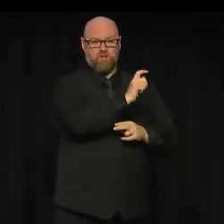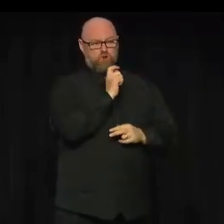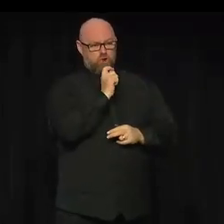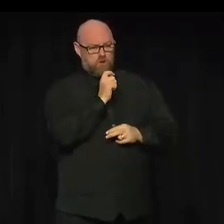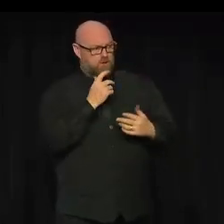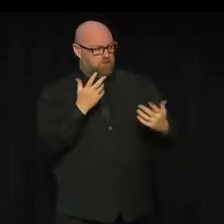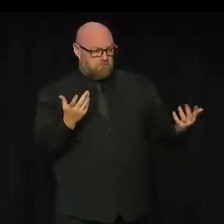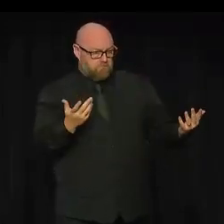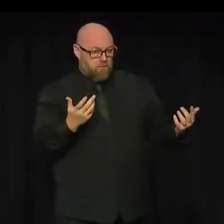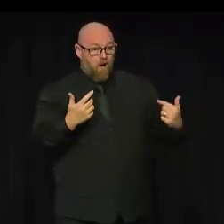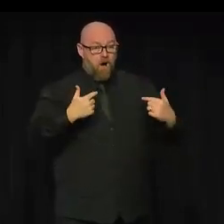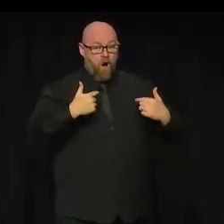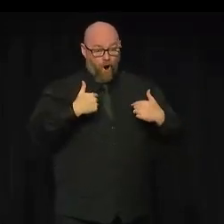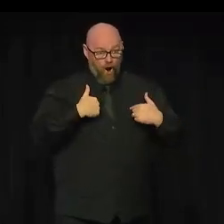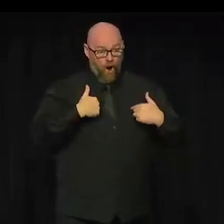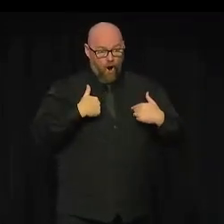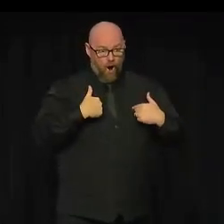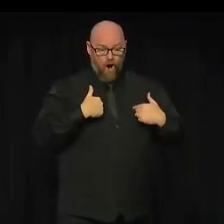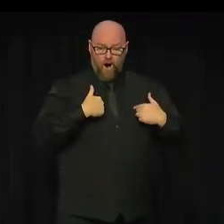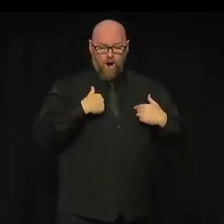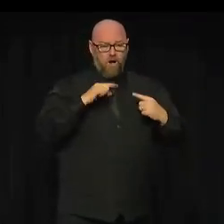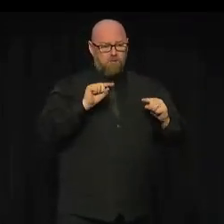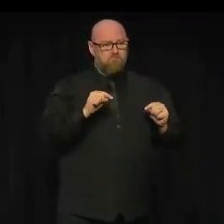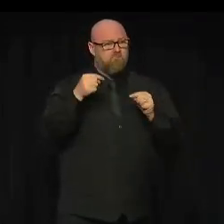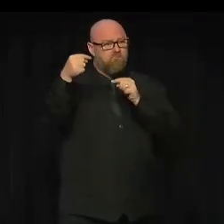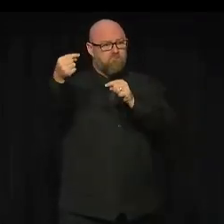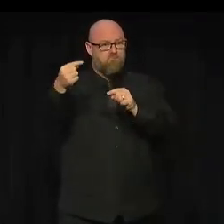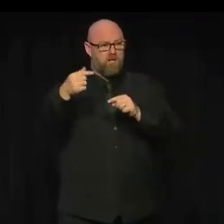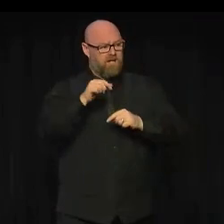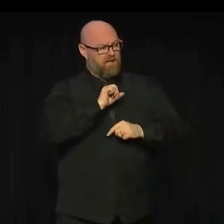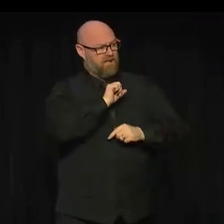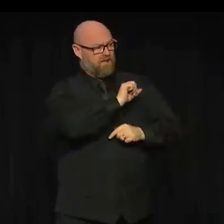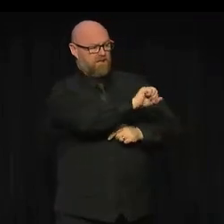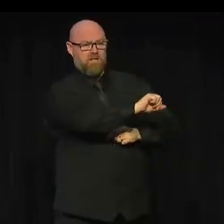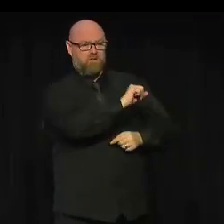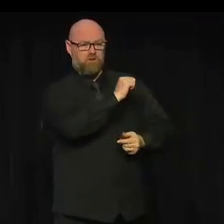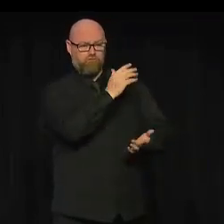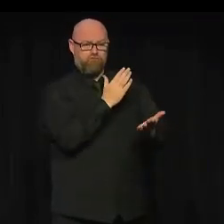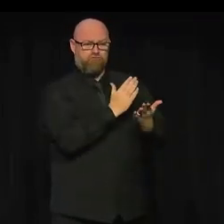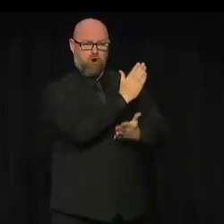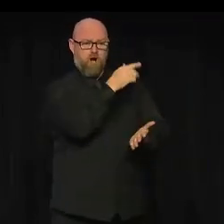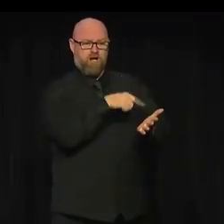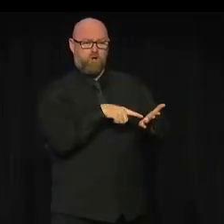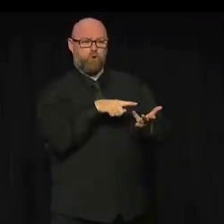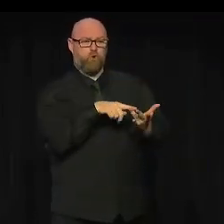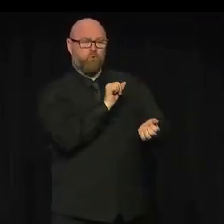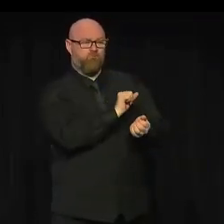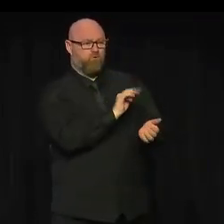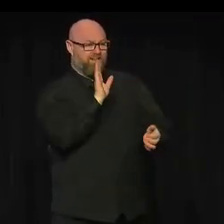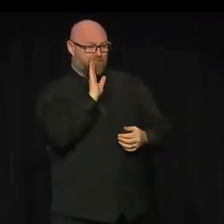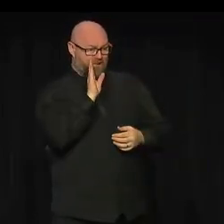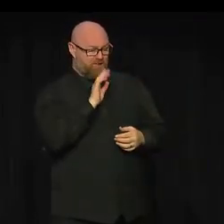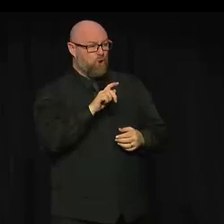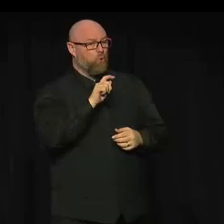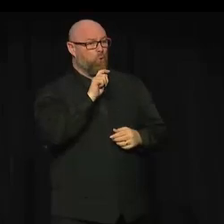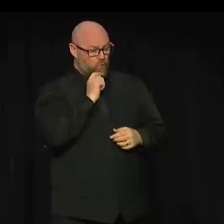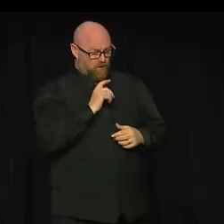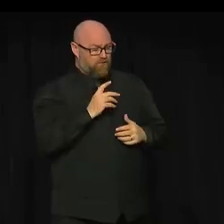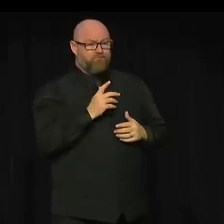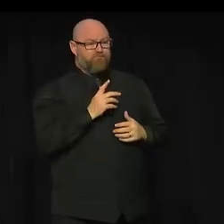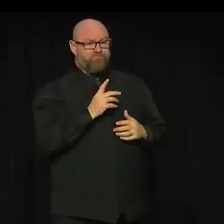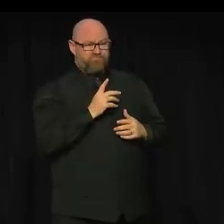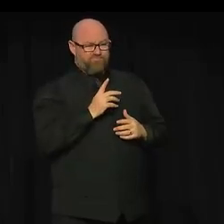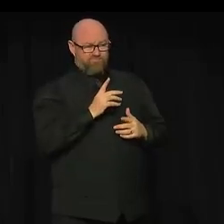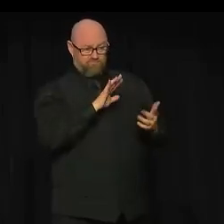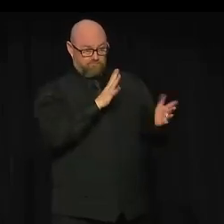we've argued that his right to free speech would be flagrantly violated if he was extradited, because the US is